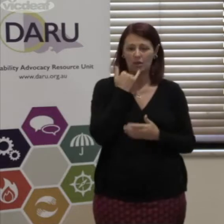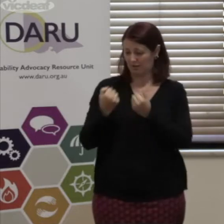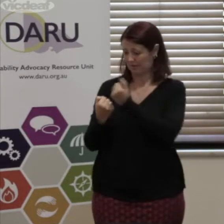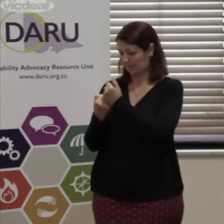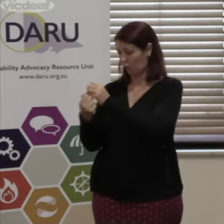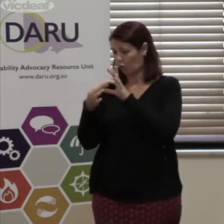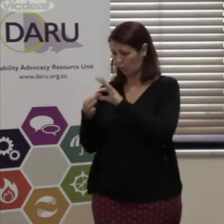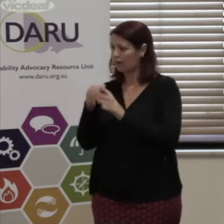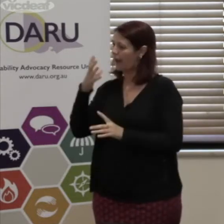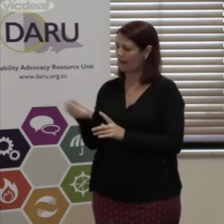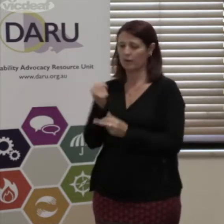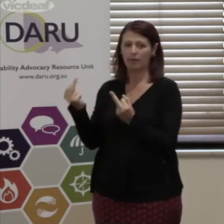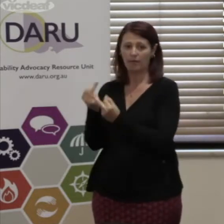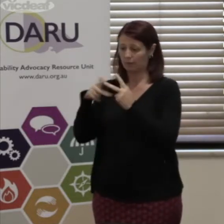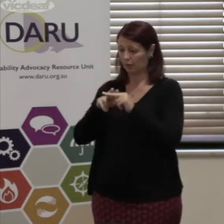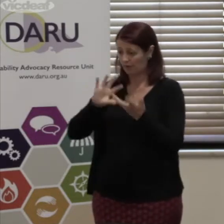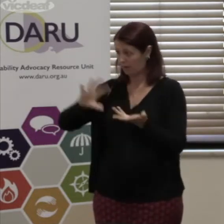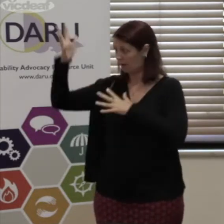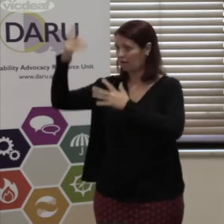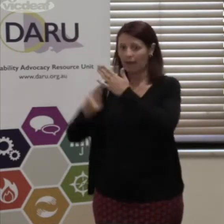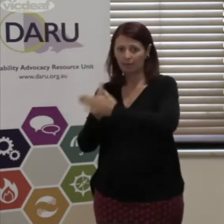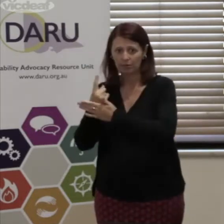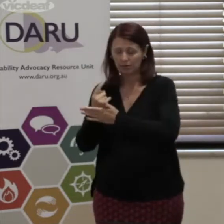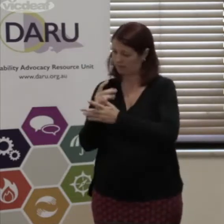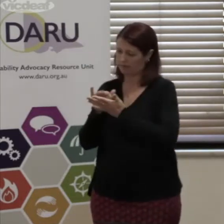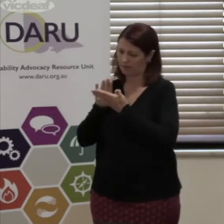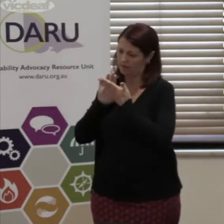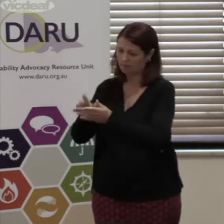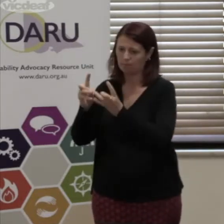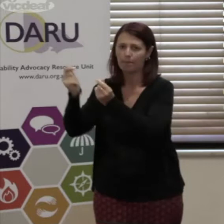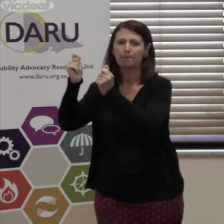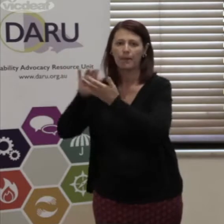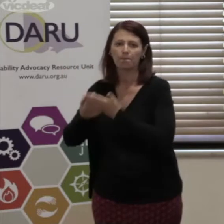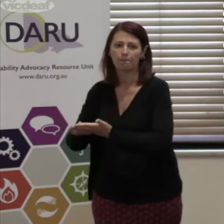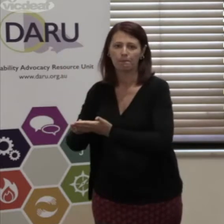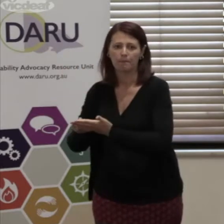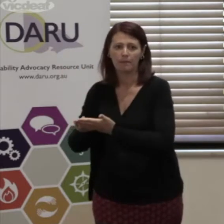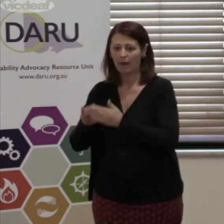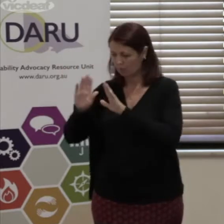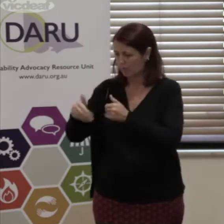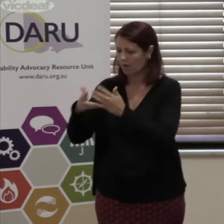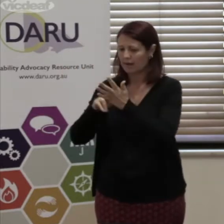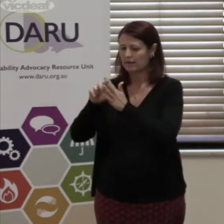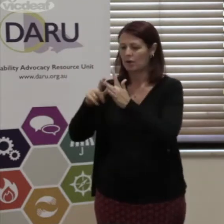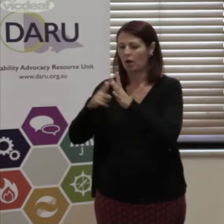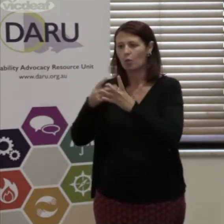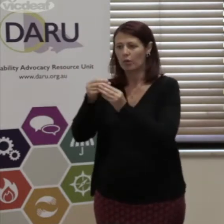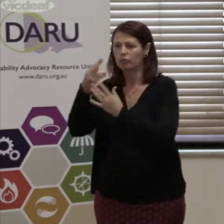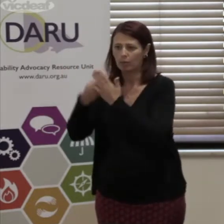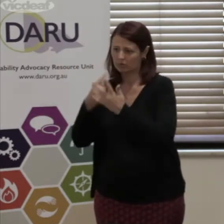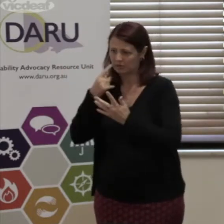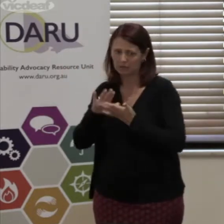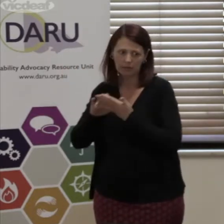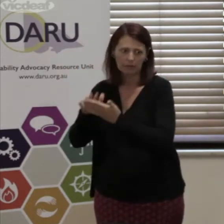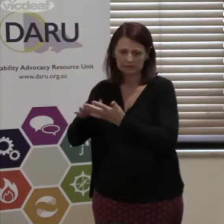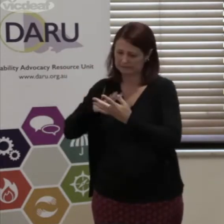to be available so that if crisis hits, they can help people with a short time around and provide NDIA with reports.